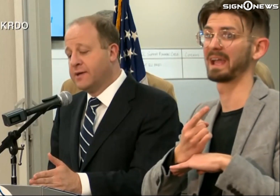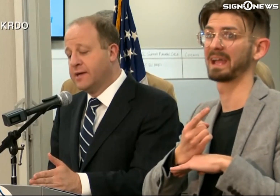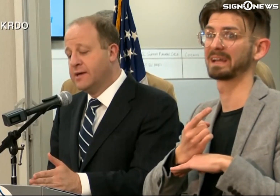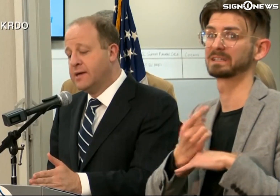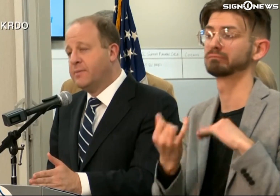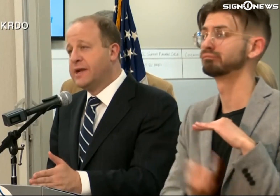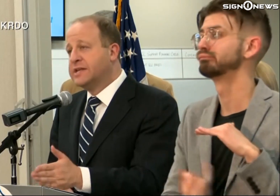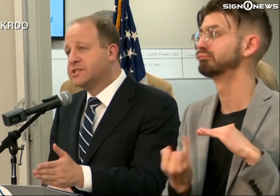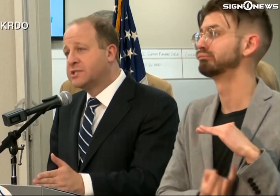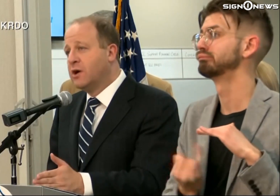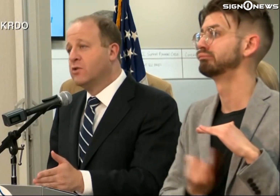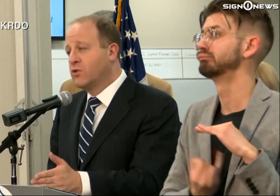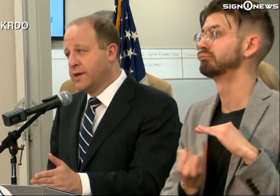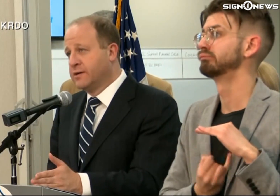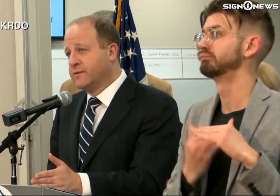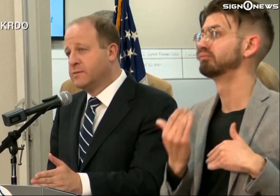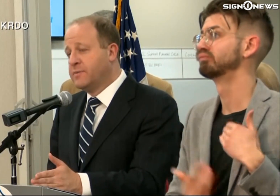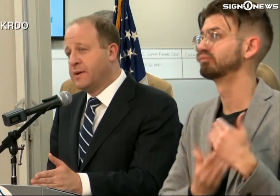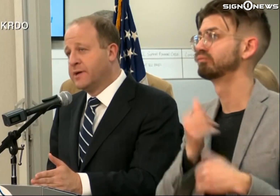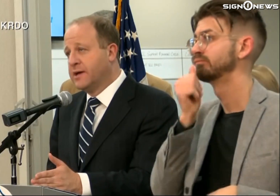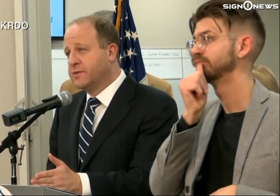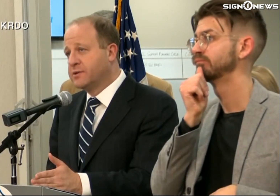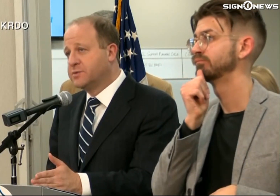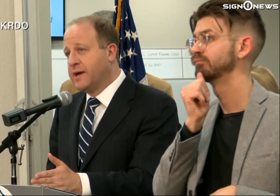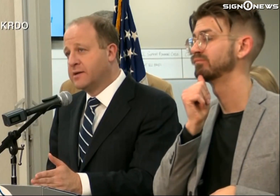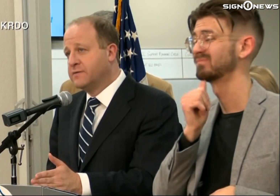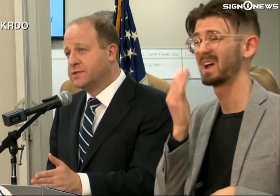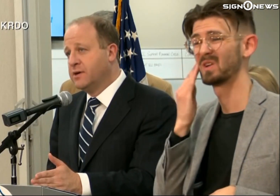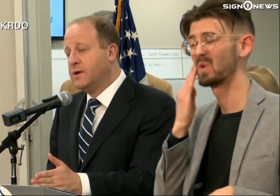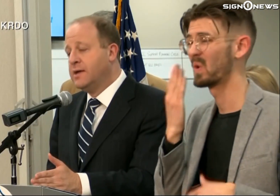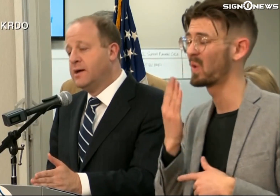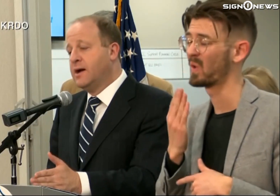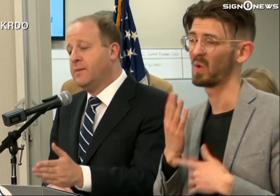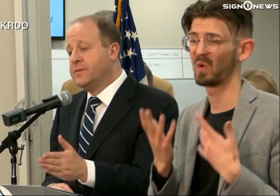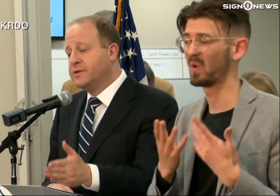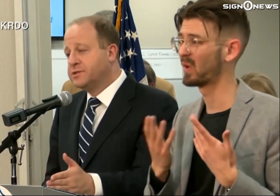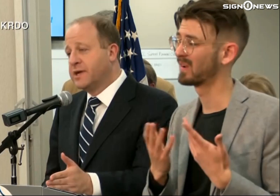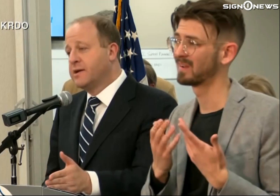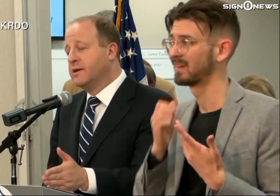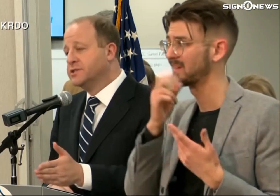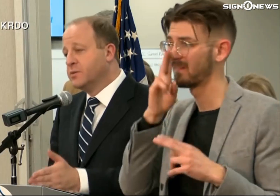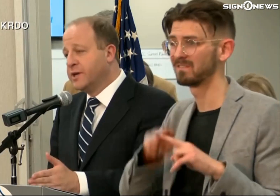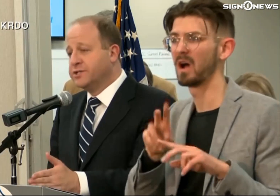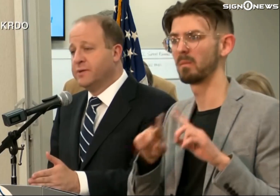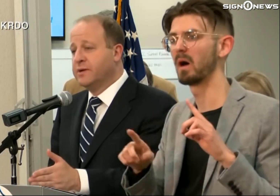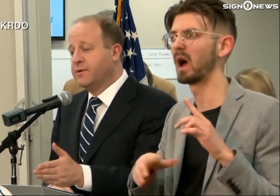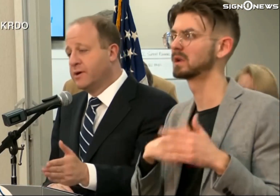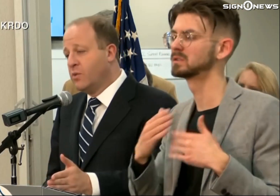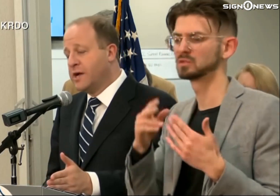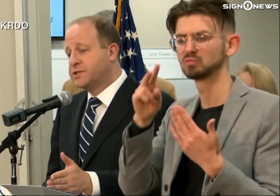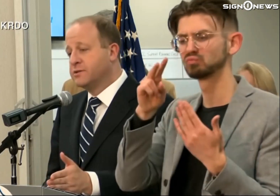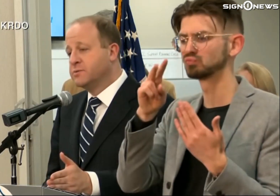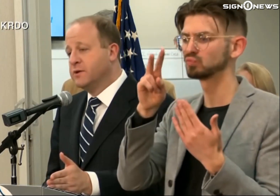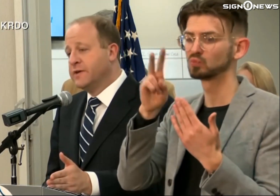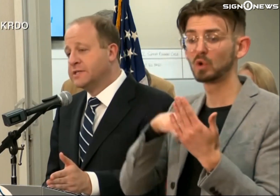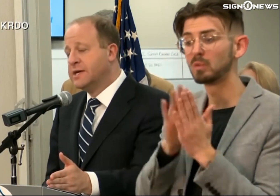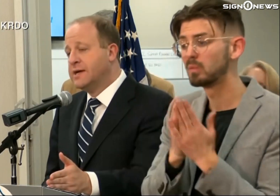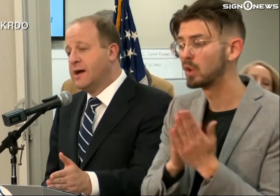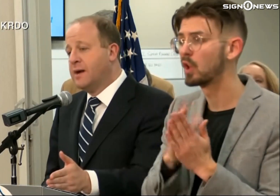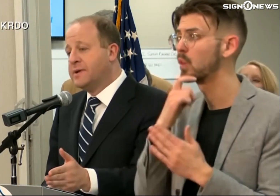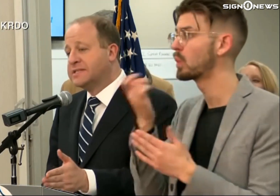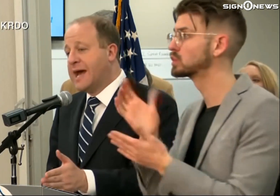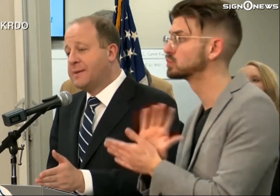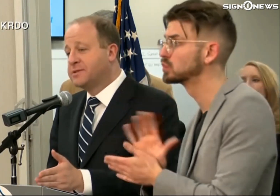and family, but it is so critical from a public health perspective. So use technology, read a book, watch those